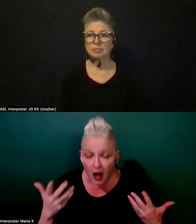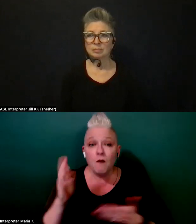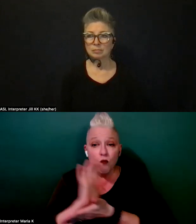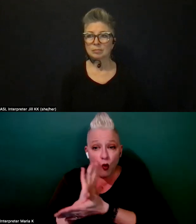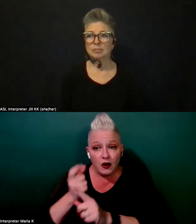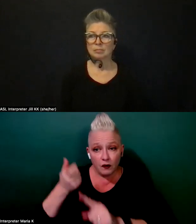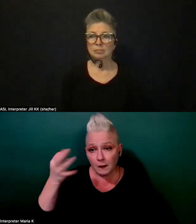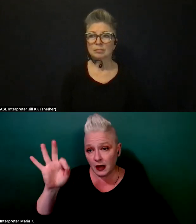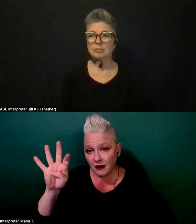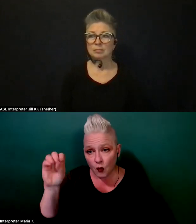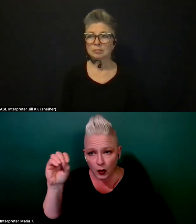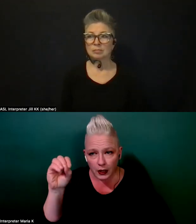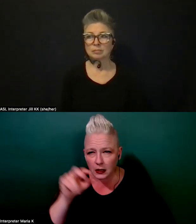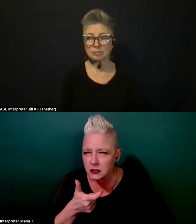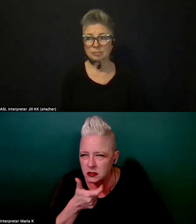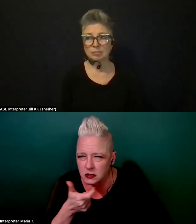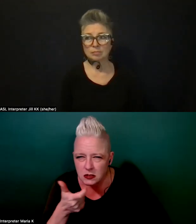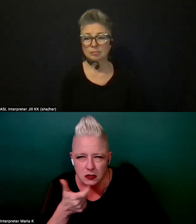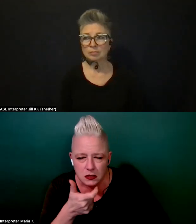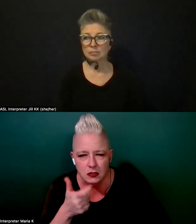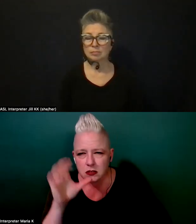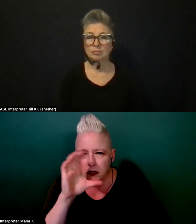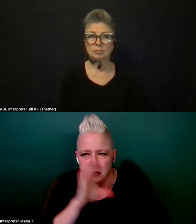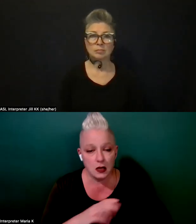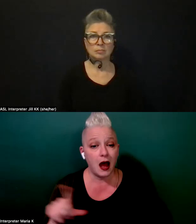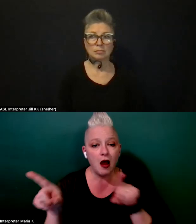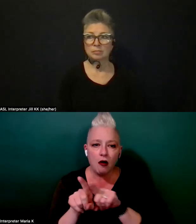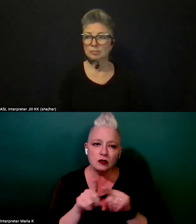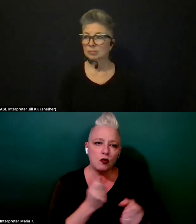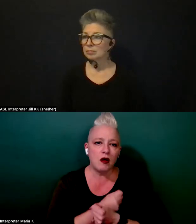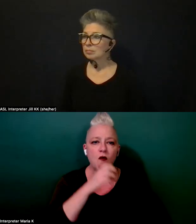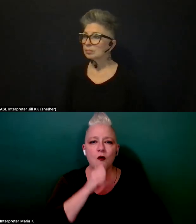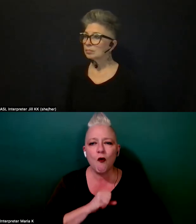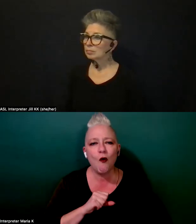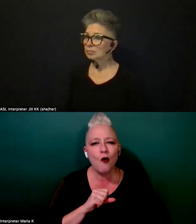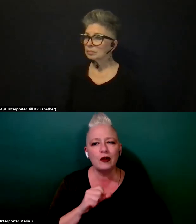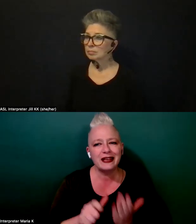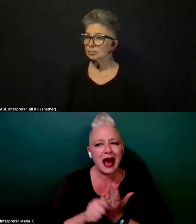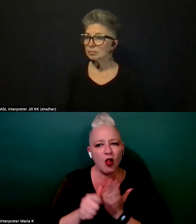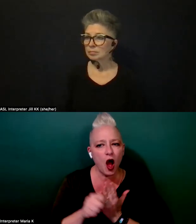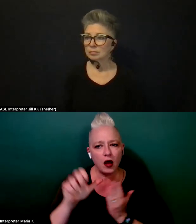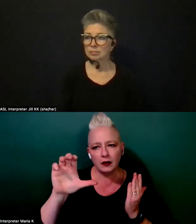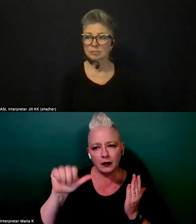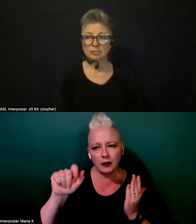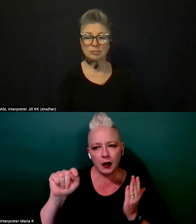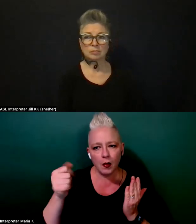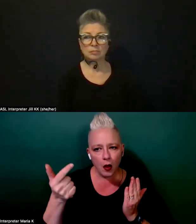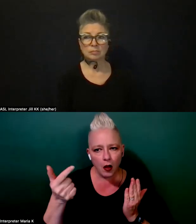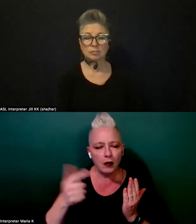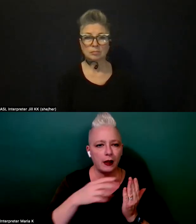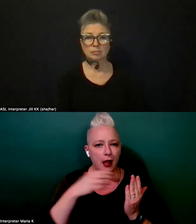movies. And I personally love old catalogs and advertisements that